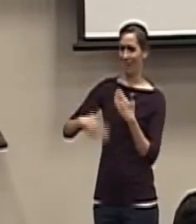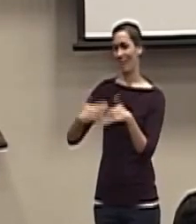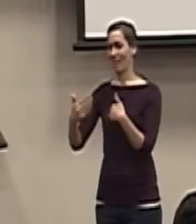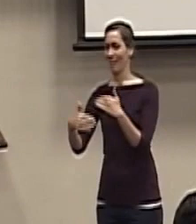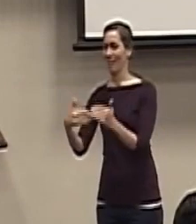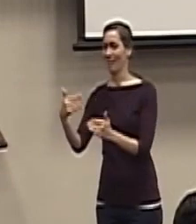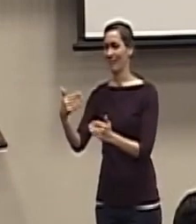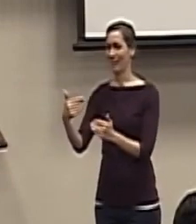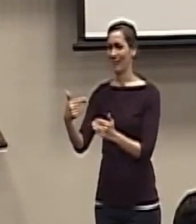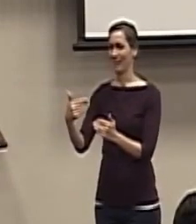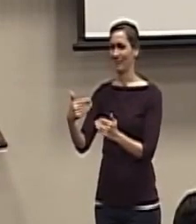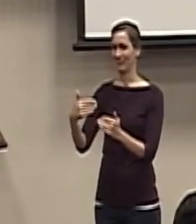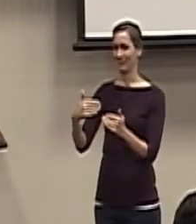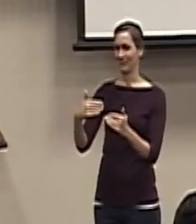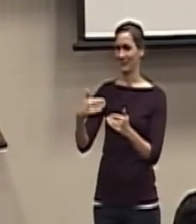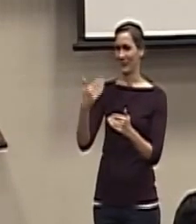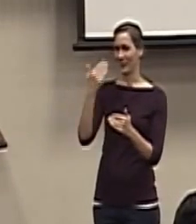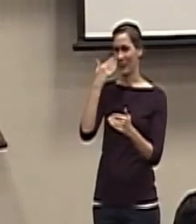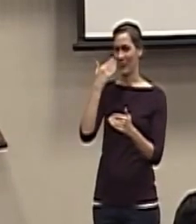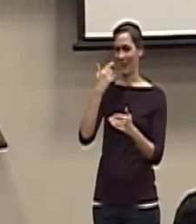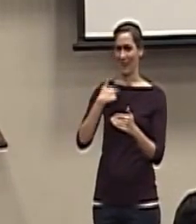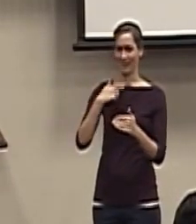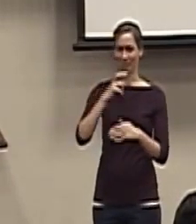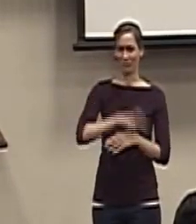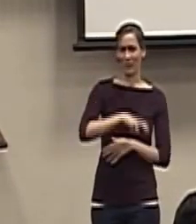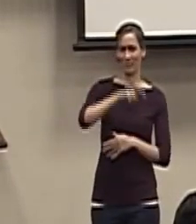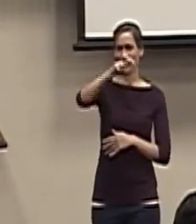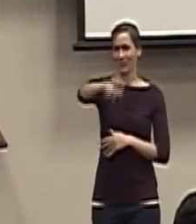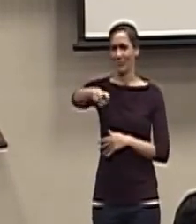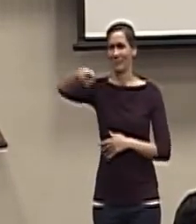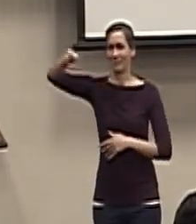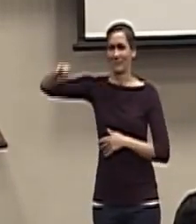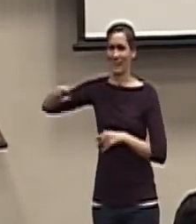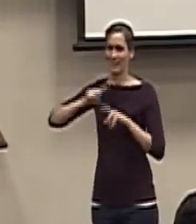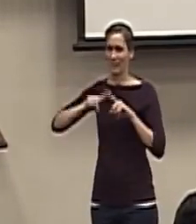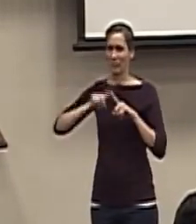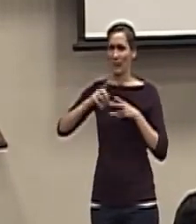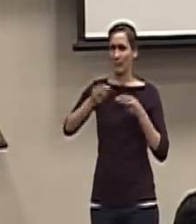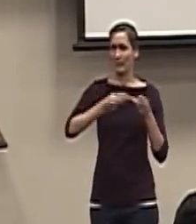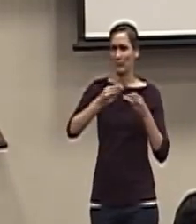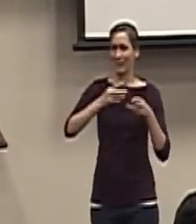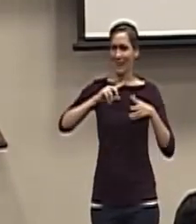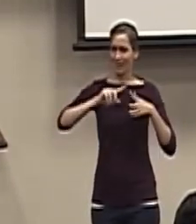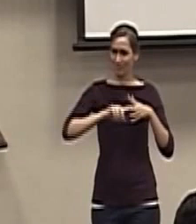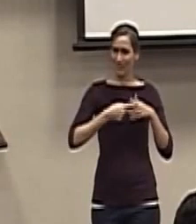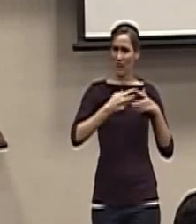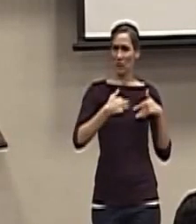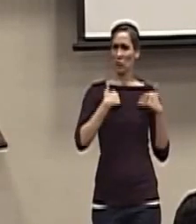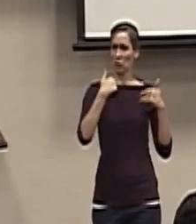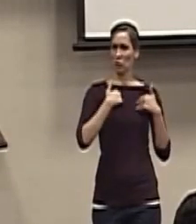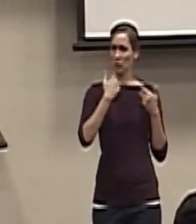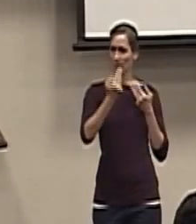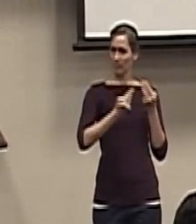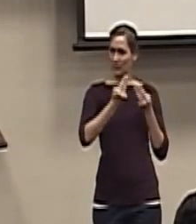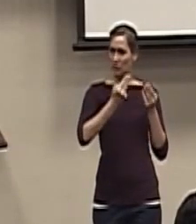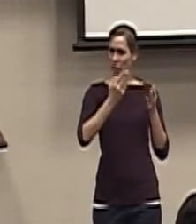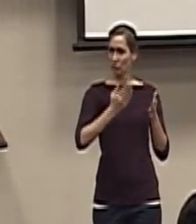you make the jump from ministry to ministry. I started off in youth ministry because there are not a lot of churches clamoring to hire a 21-year-old